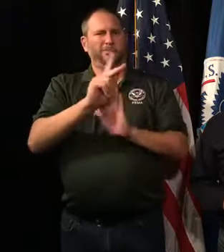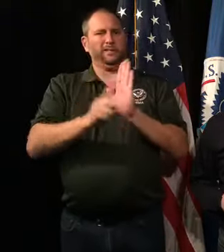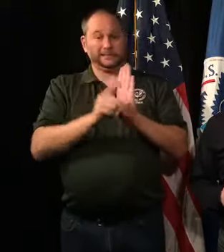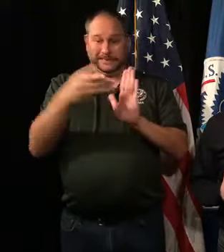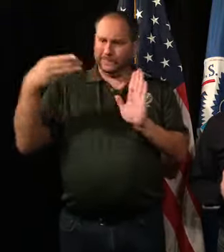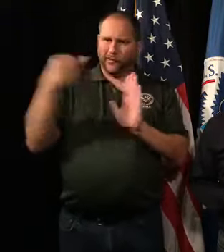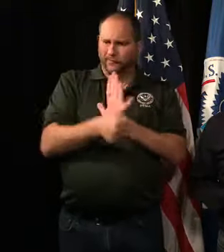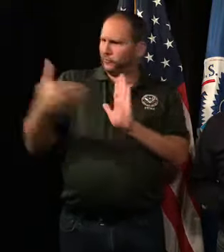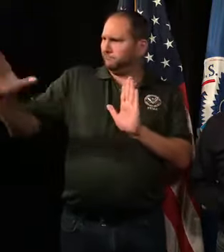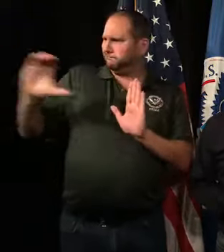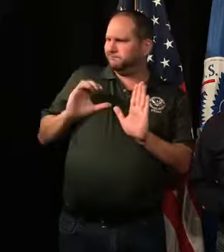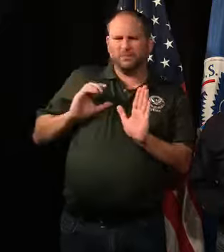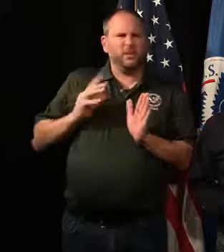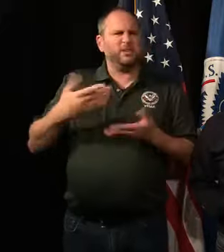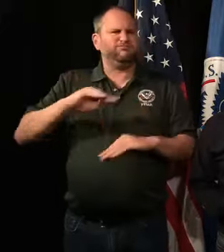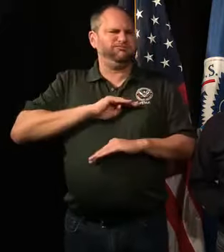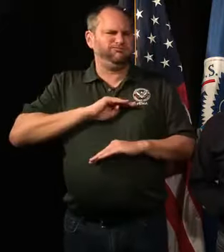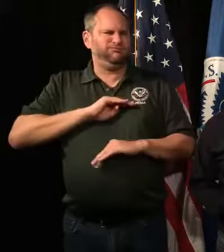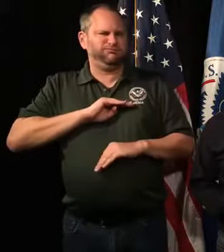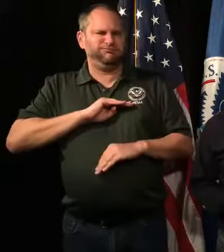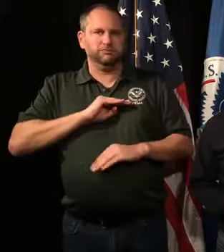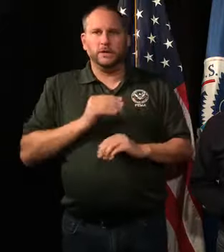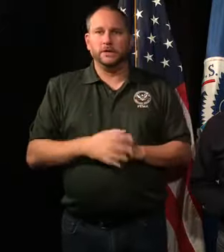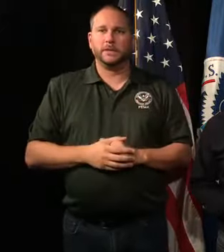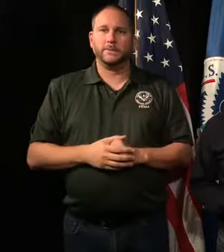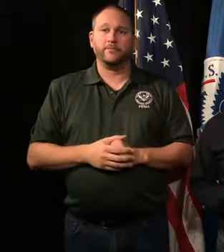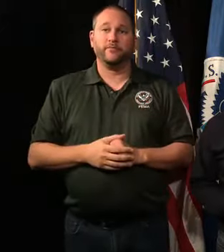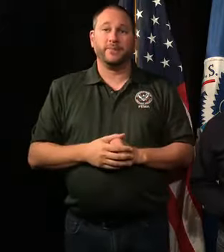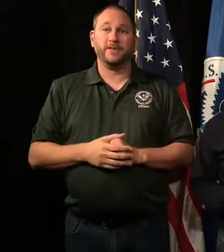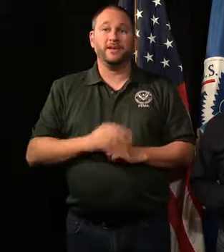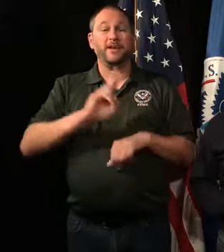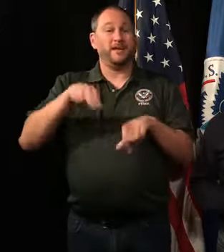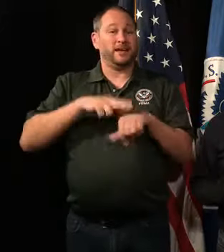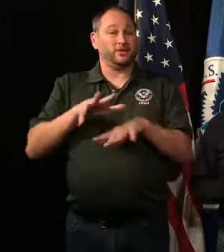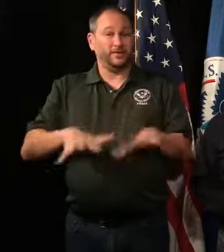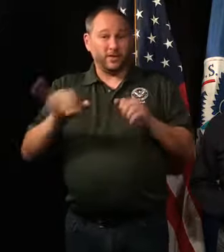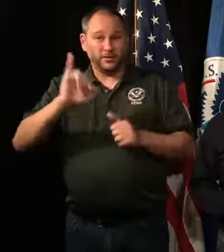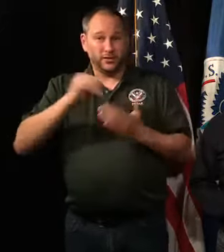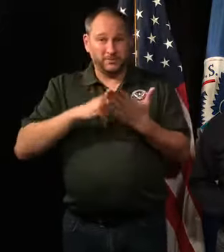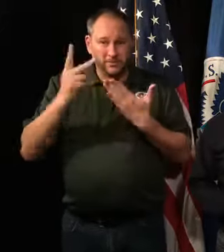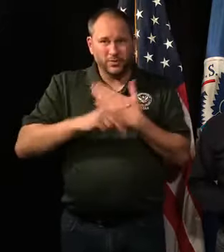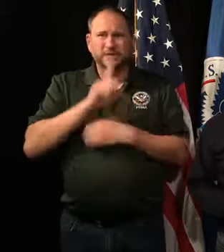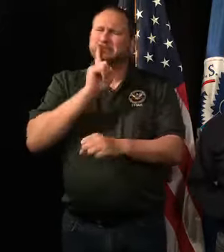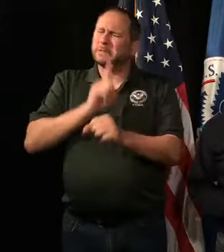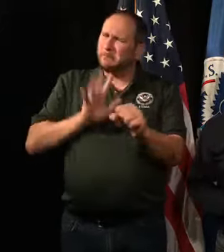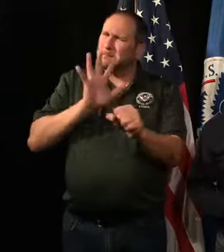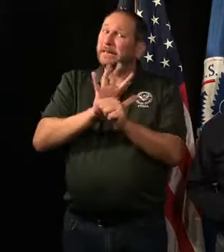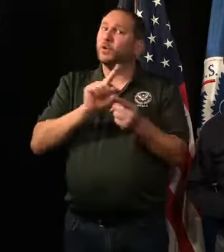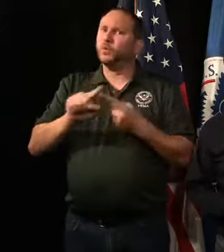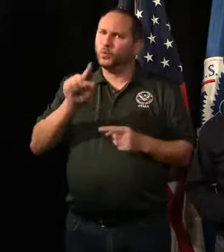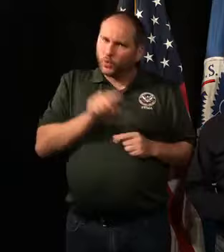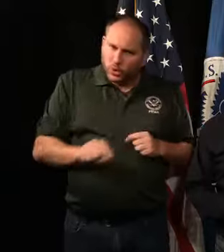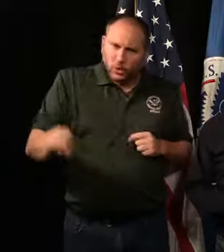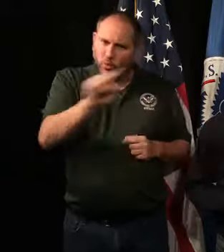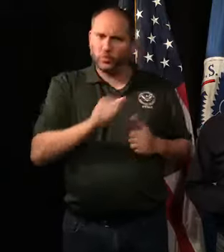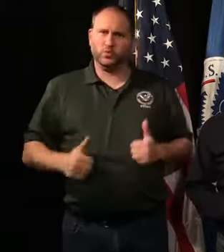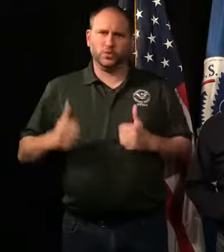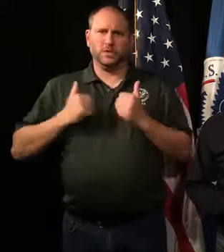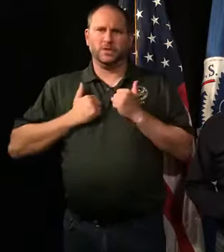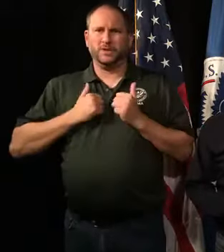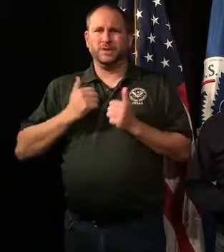see, as the head of the National Flood Insurance Program, that is my commitment to you. We are going to pay